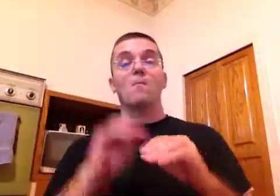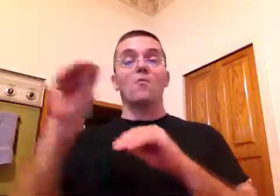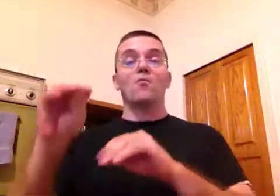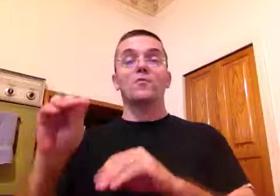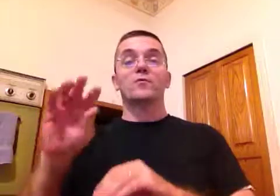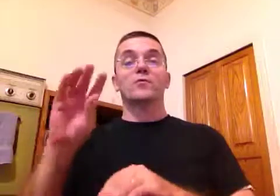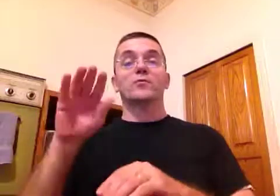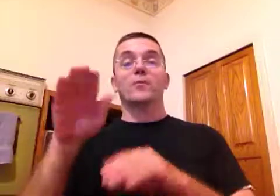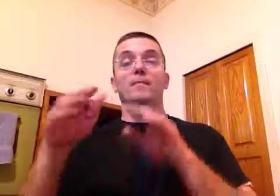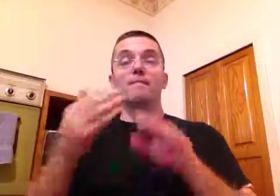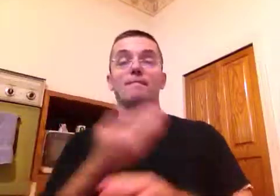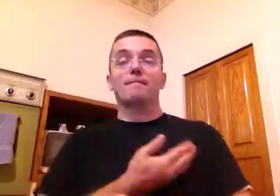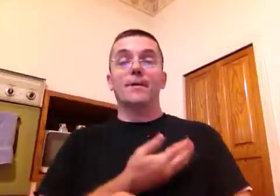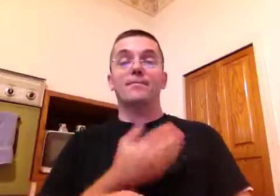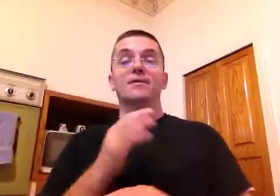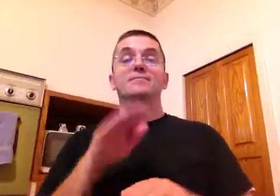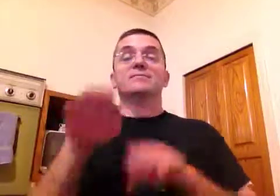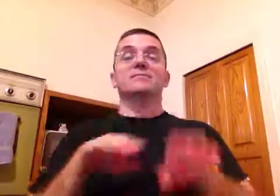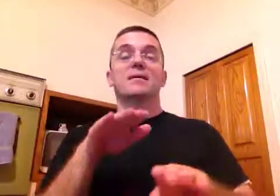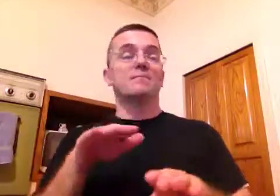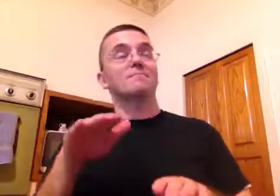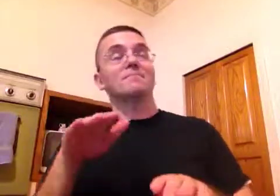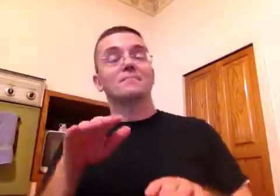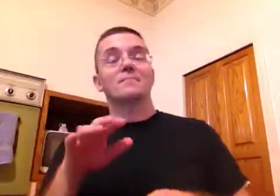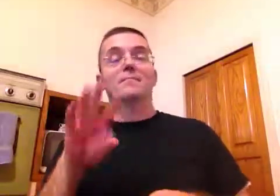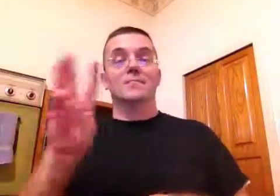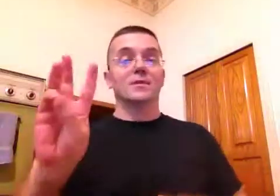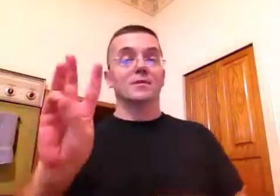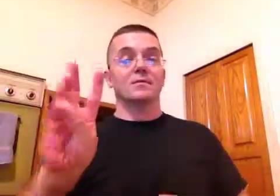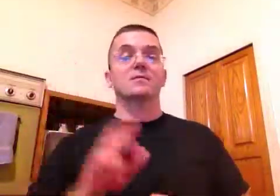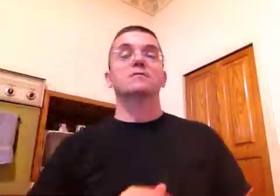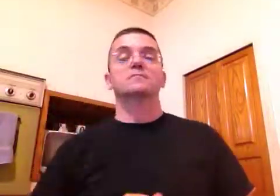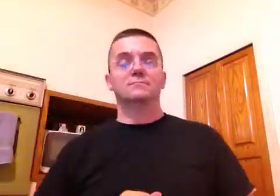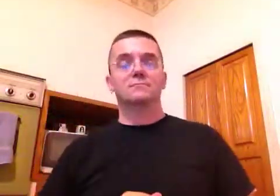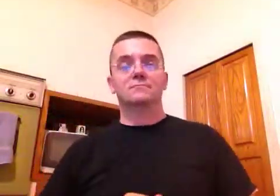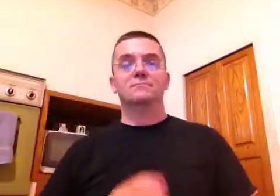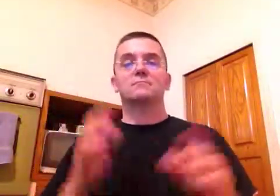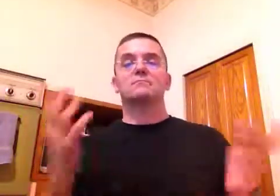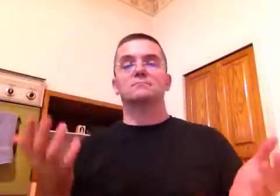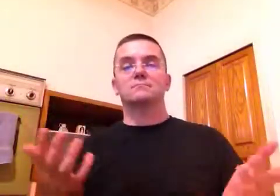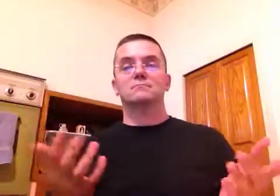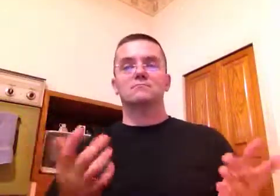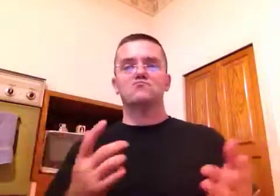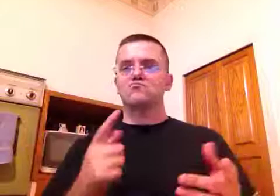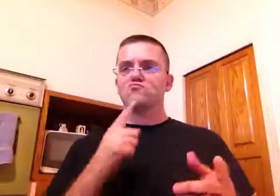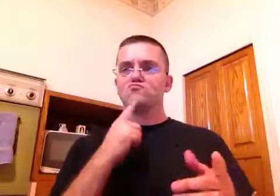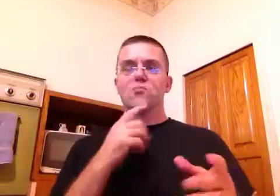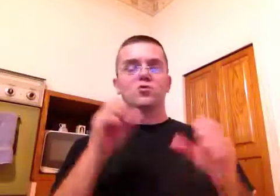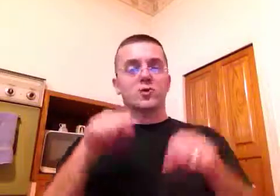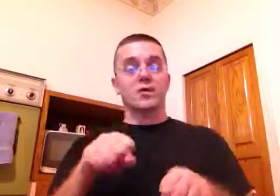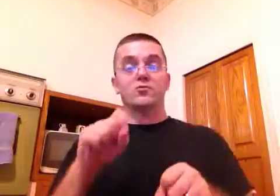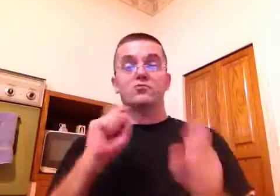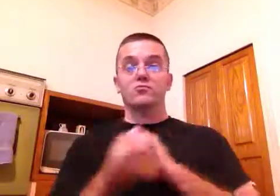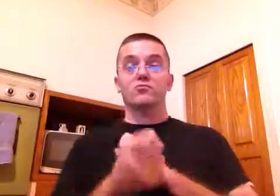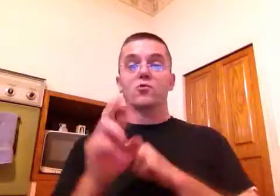refinancing and taking that puppy out, putting you a good 15-year fixed in there right now where you can get these rates down under 3% with